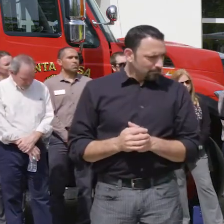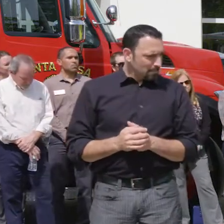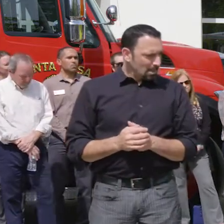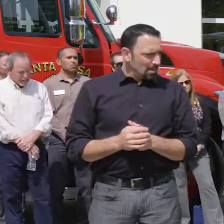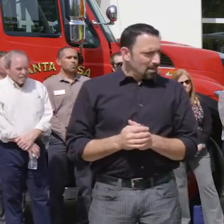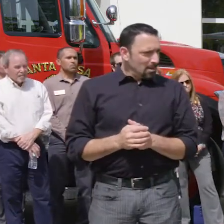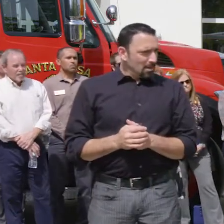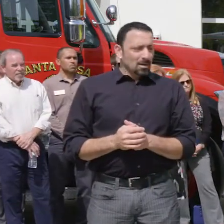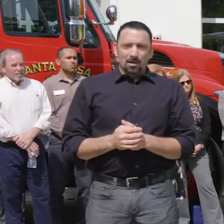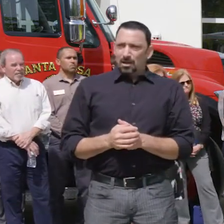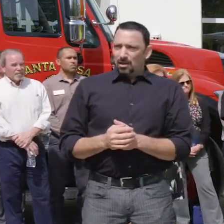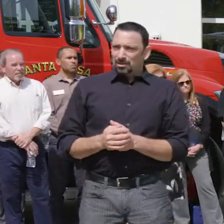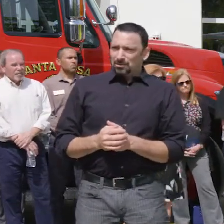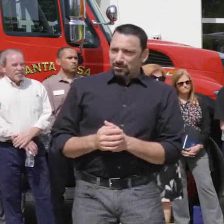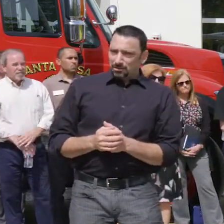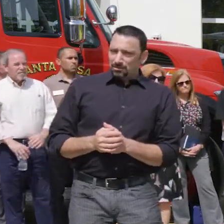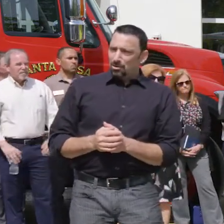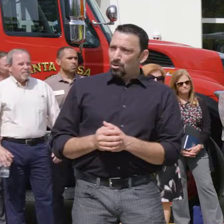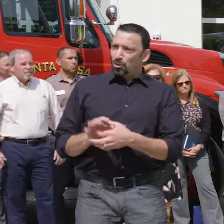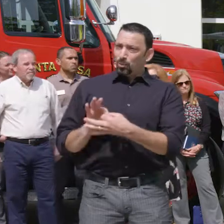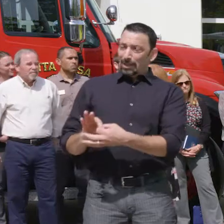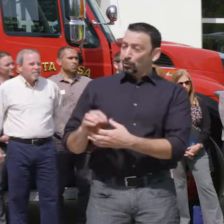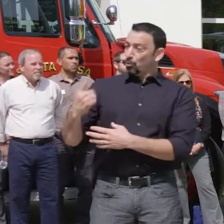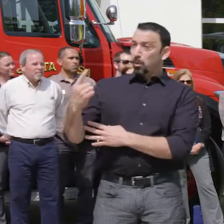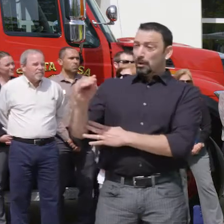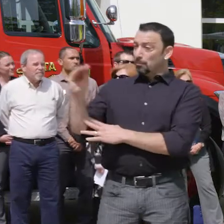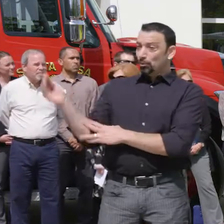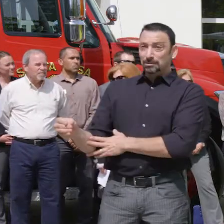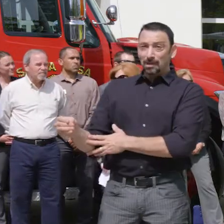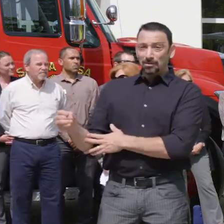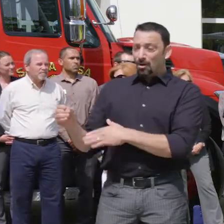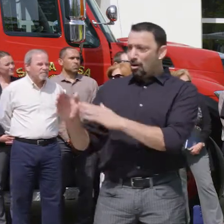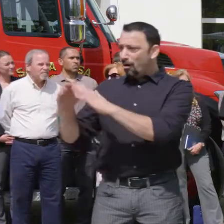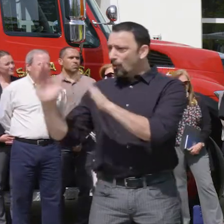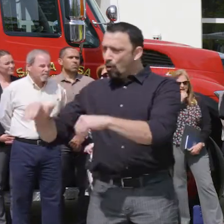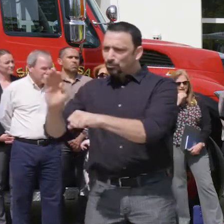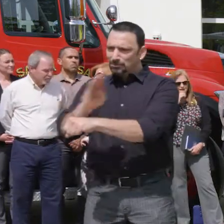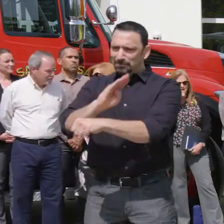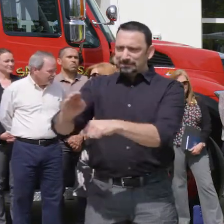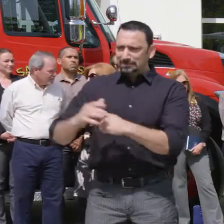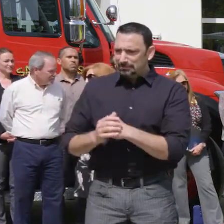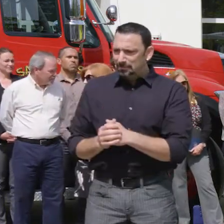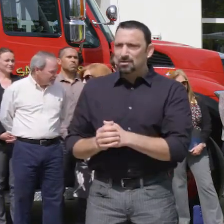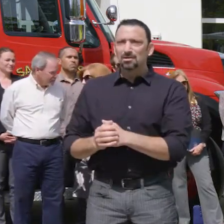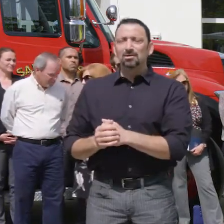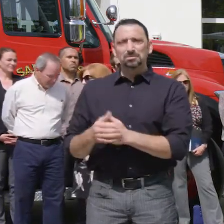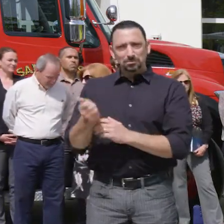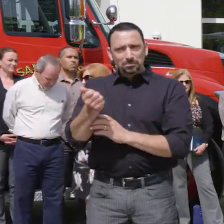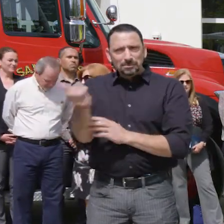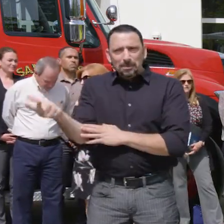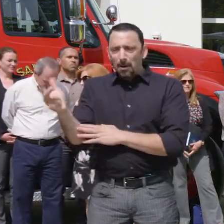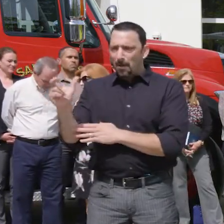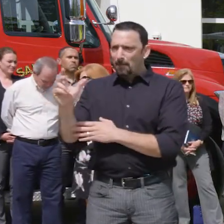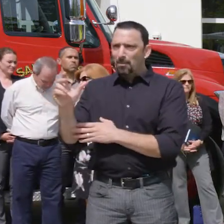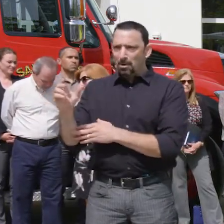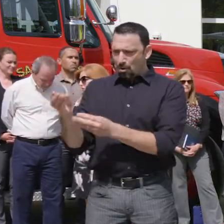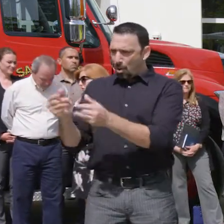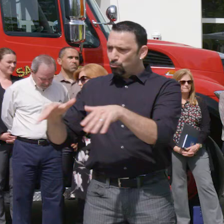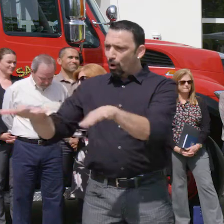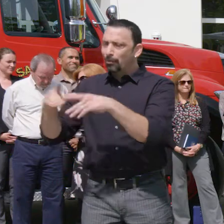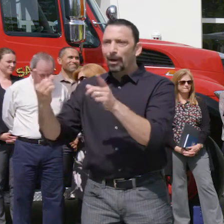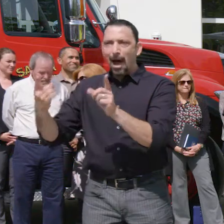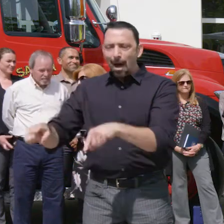where they are. Okay. Just to address the remaining 1% of properties, complex properties. So there are some properties where the bridges have been burnt